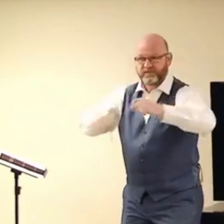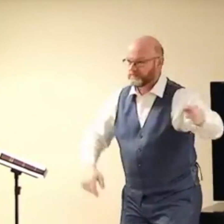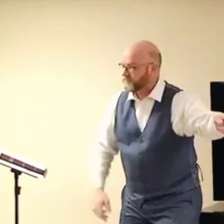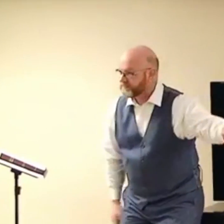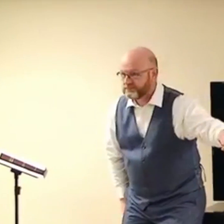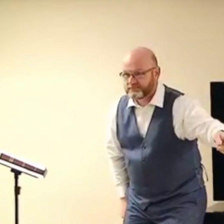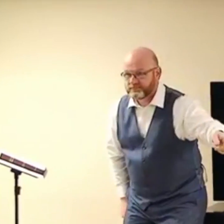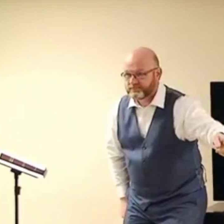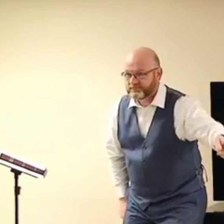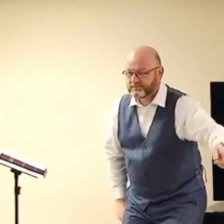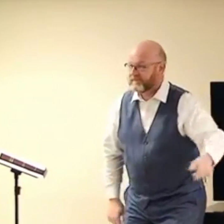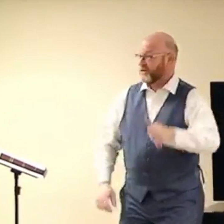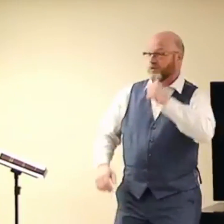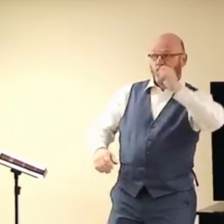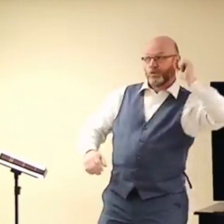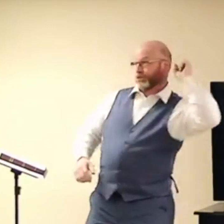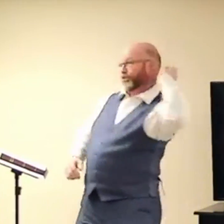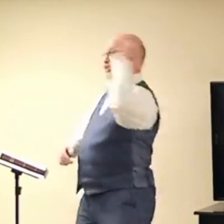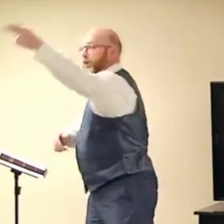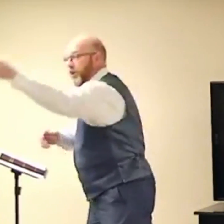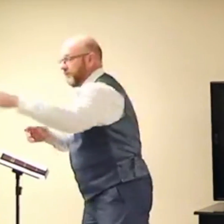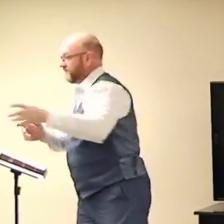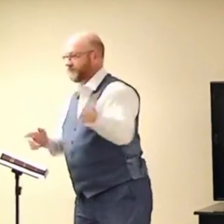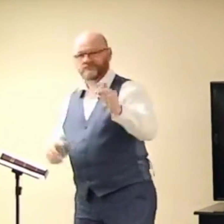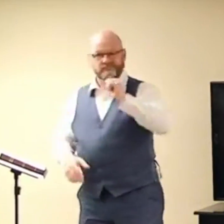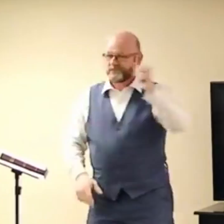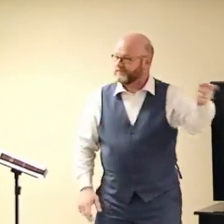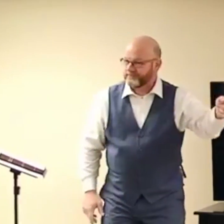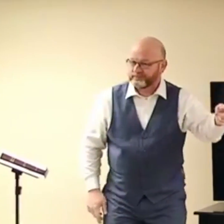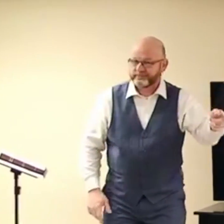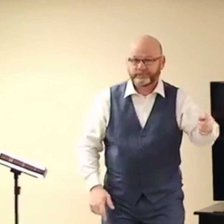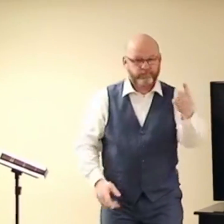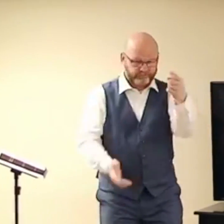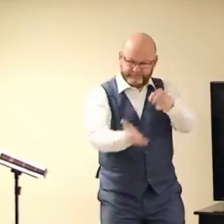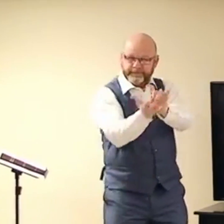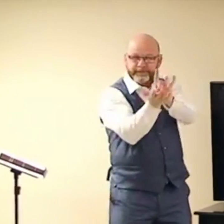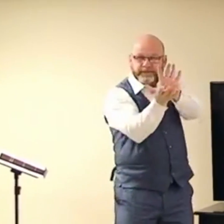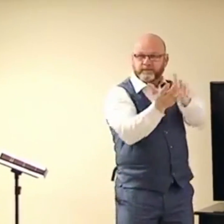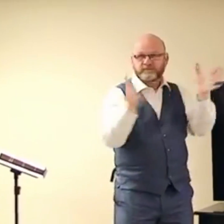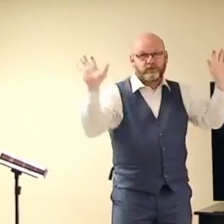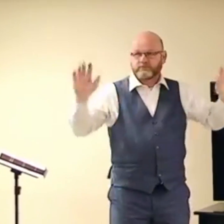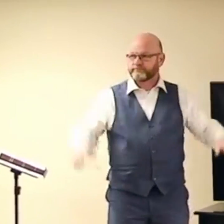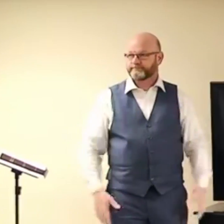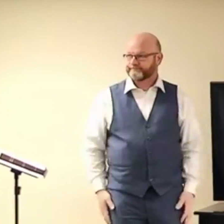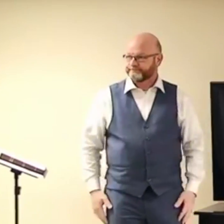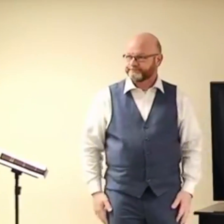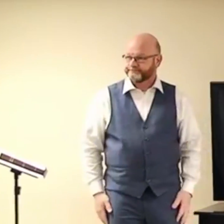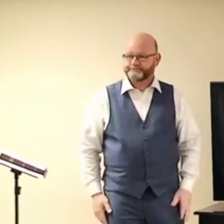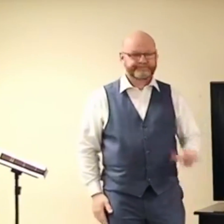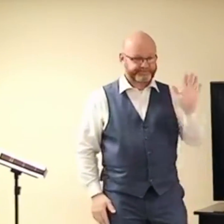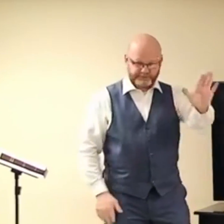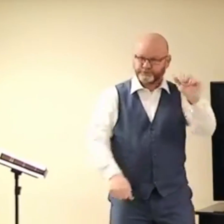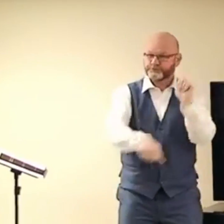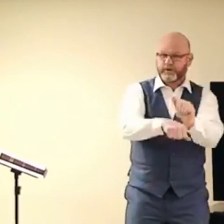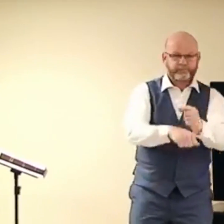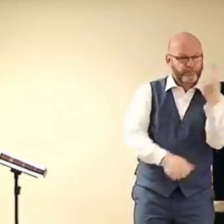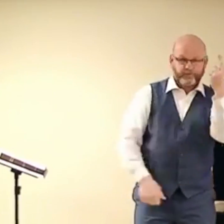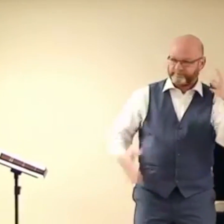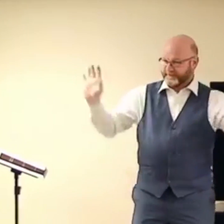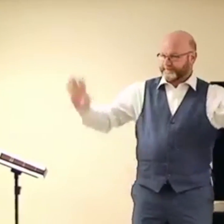He didn't play defense. He didn't throw the ball. He only kicked. That was it. That was his